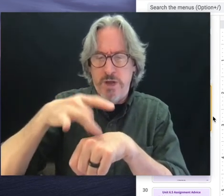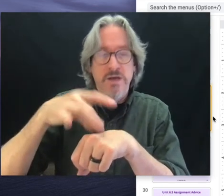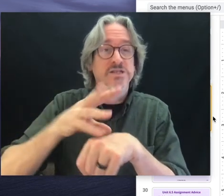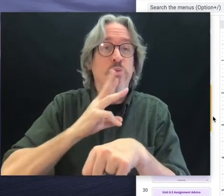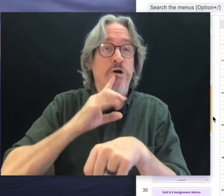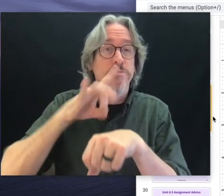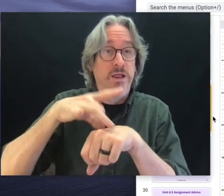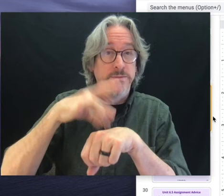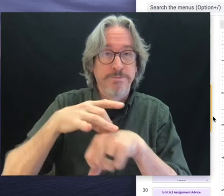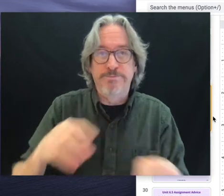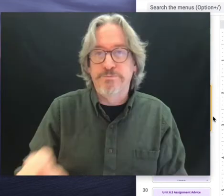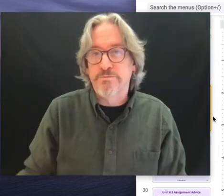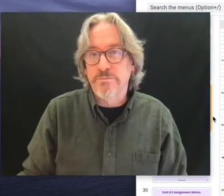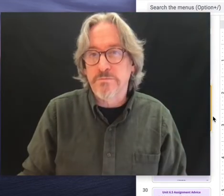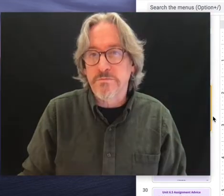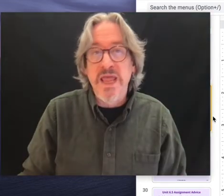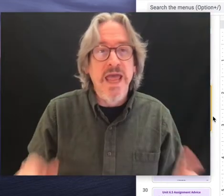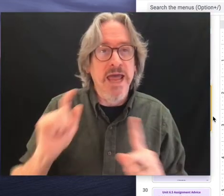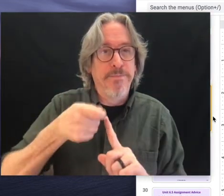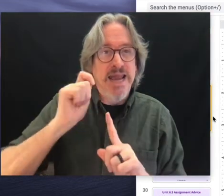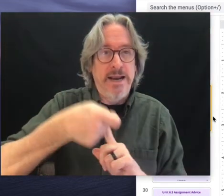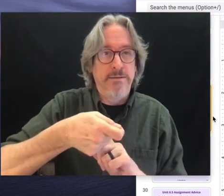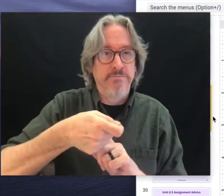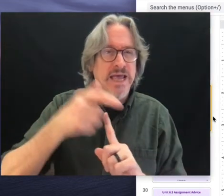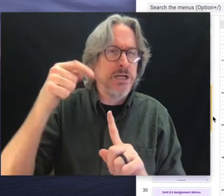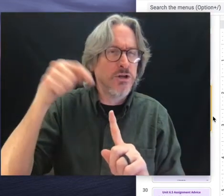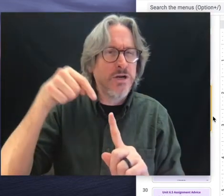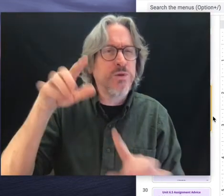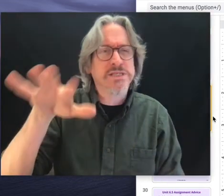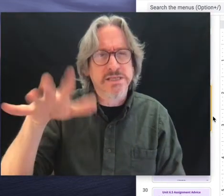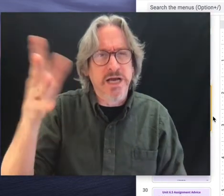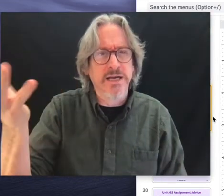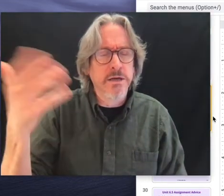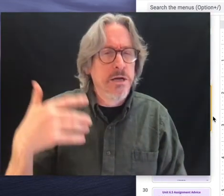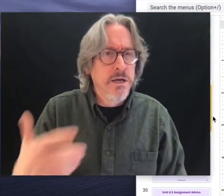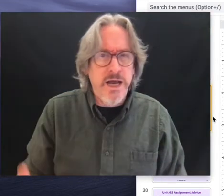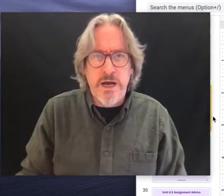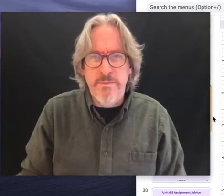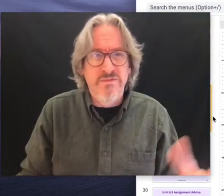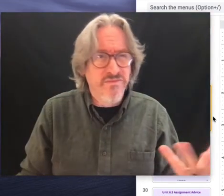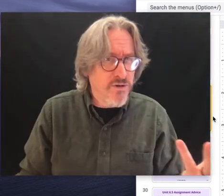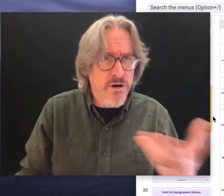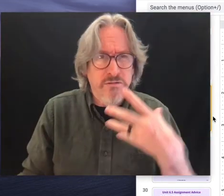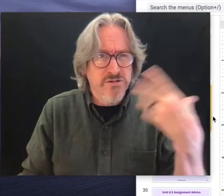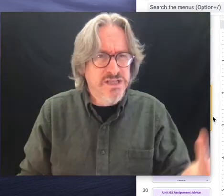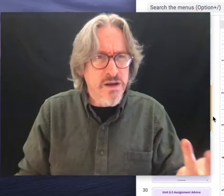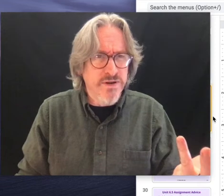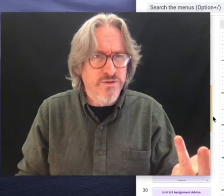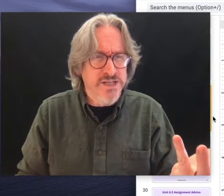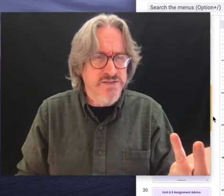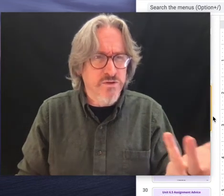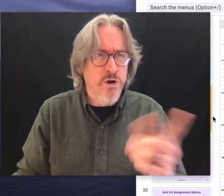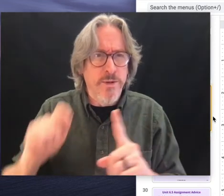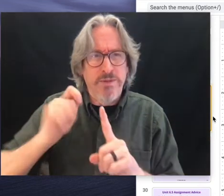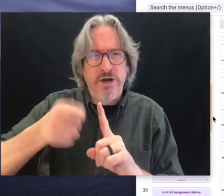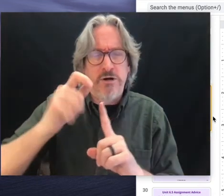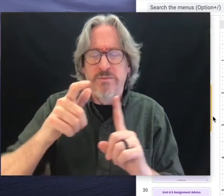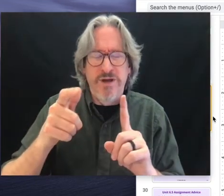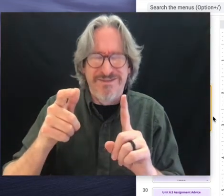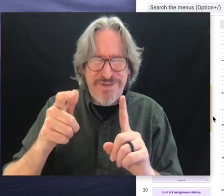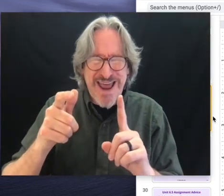remember. So watermelon and banana. And look at what's the sign. There are some different signs for